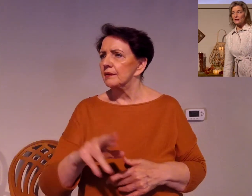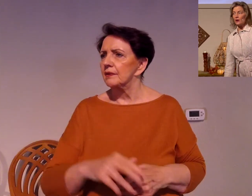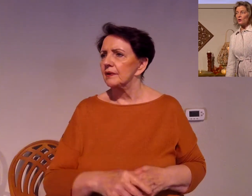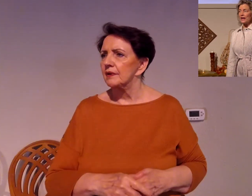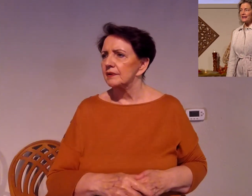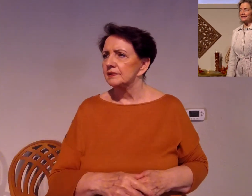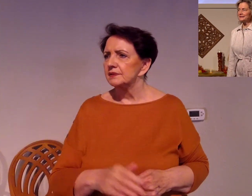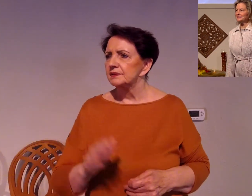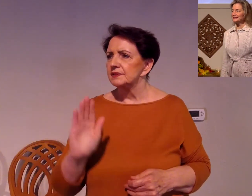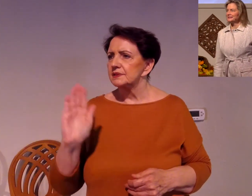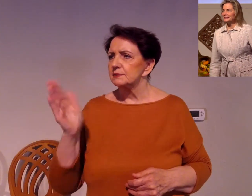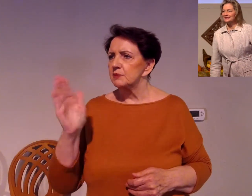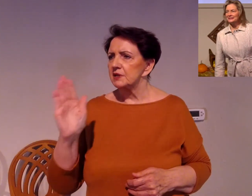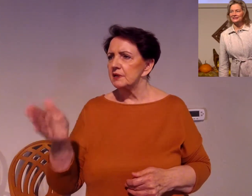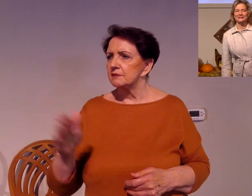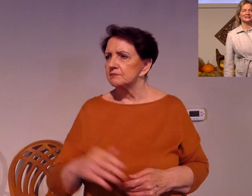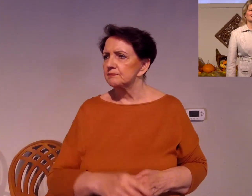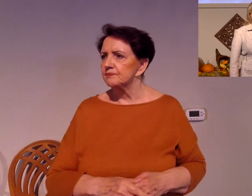Speaking. Speaking, okay.